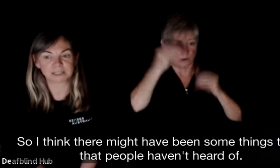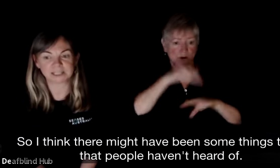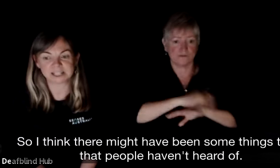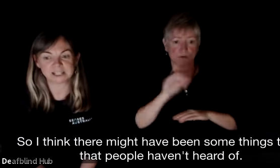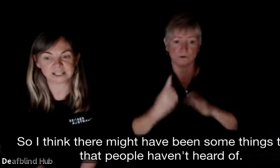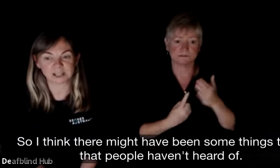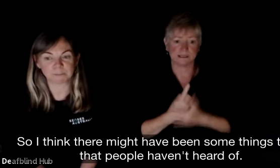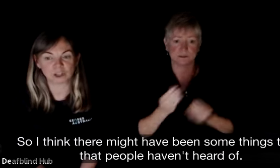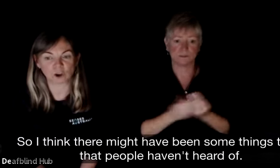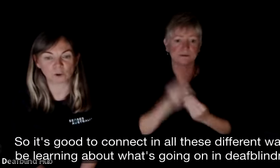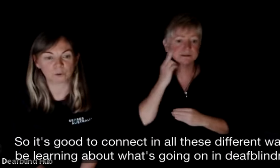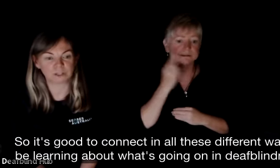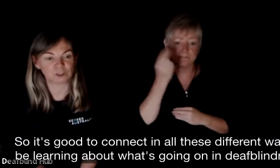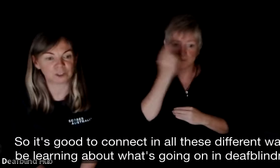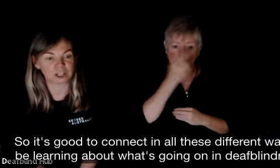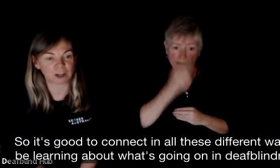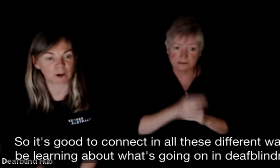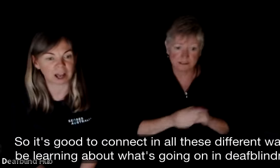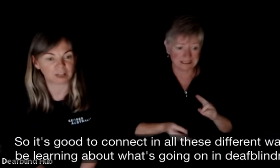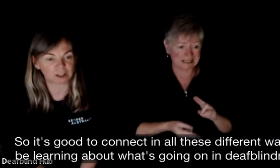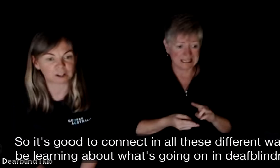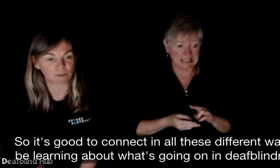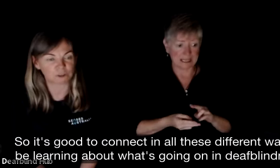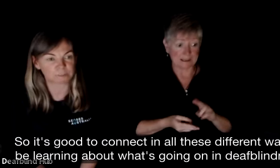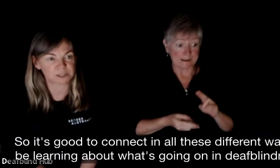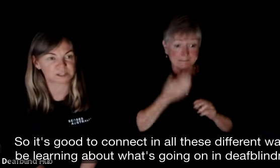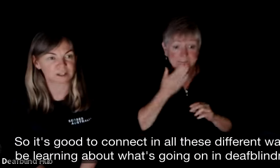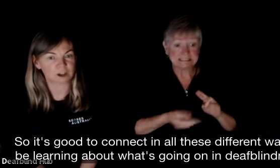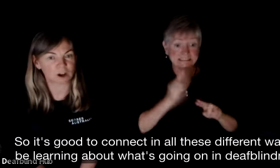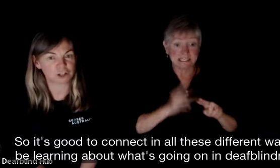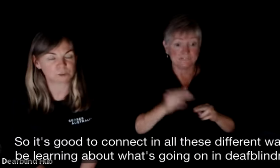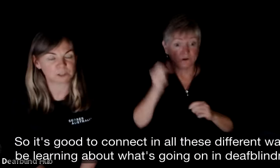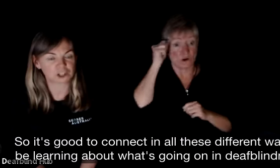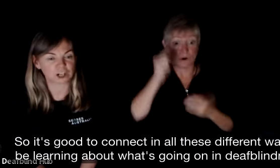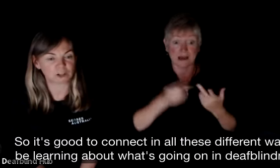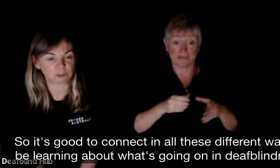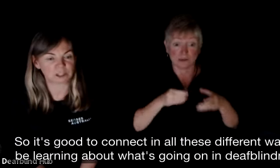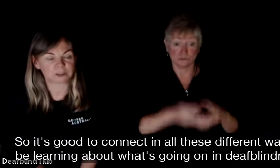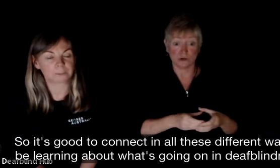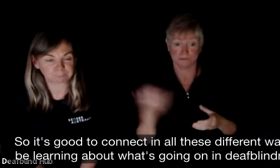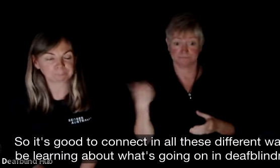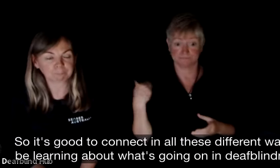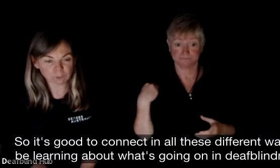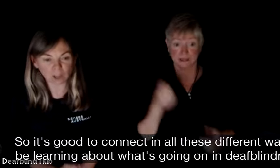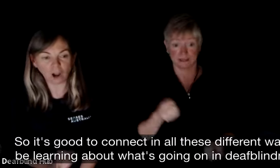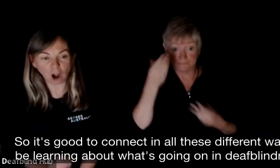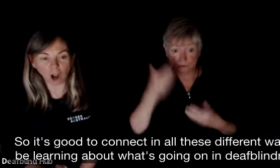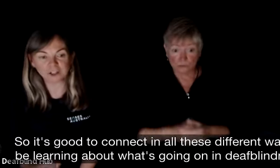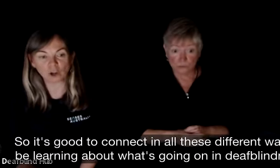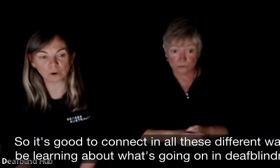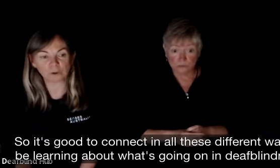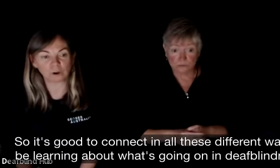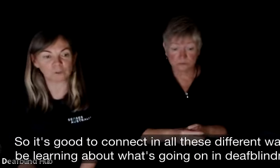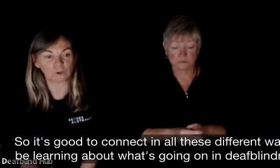But please let me know if you think there are other groups I should be sharing with.